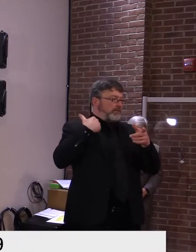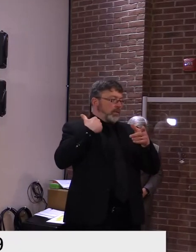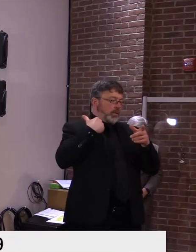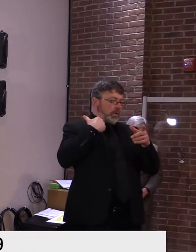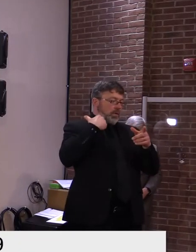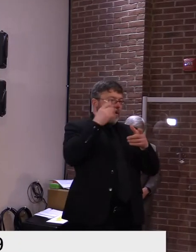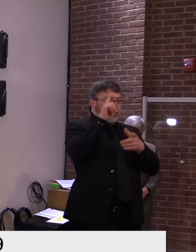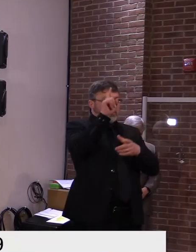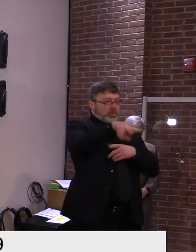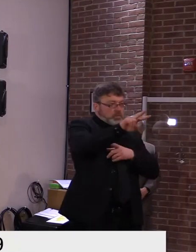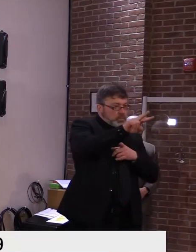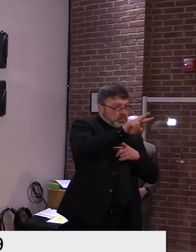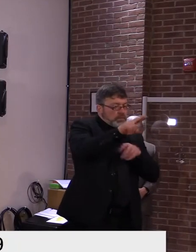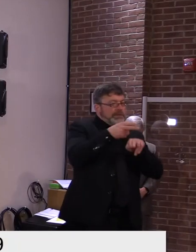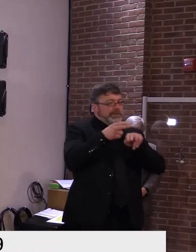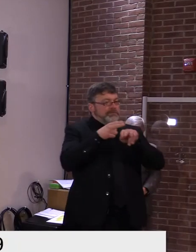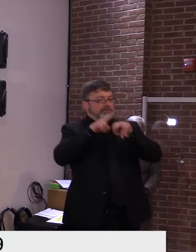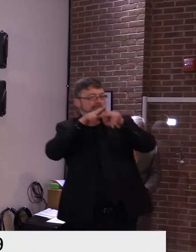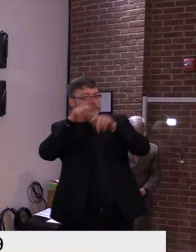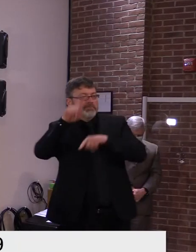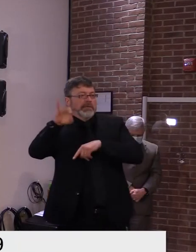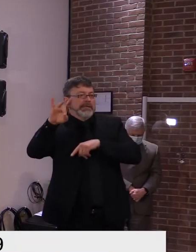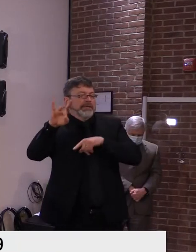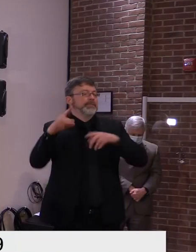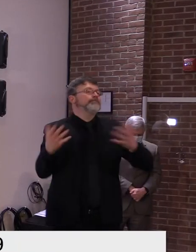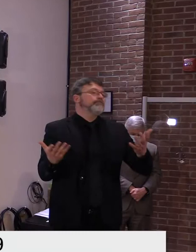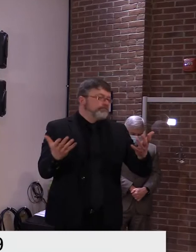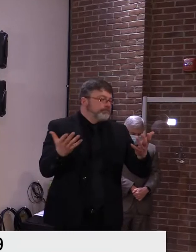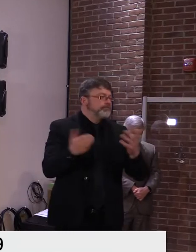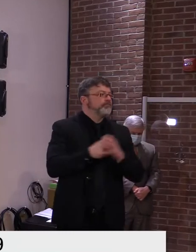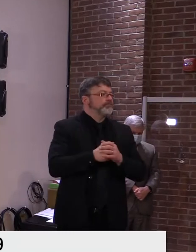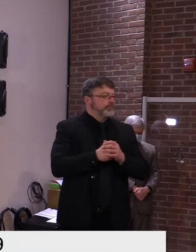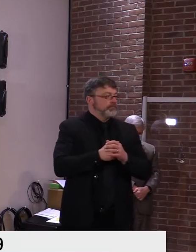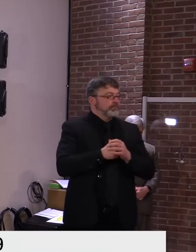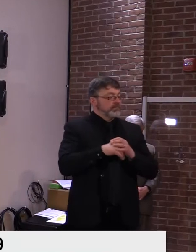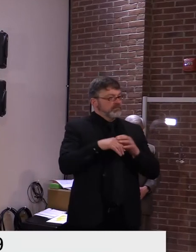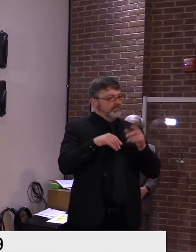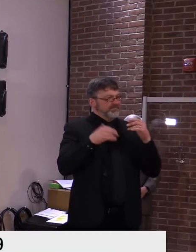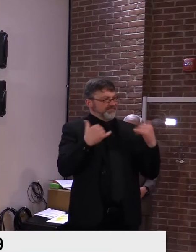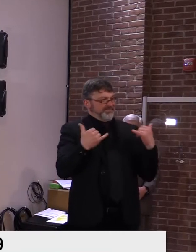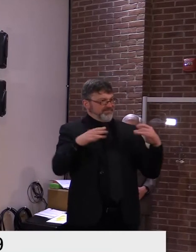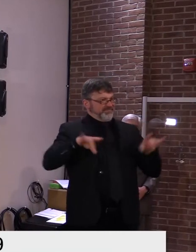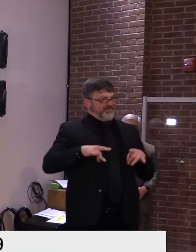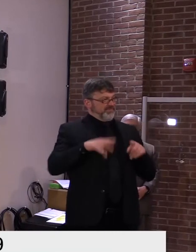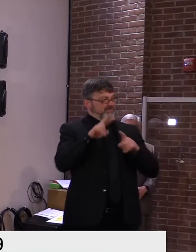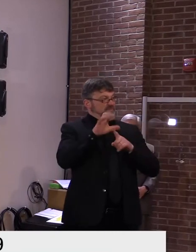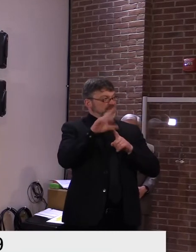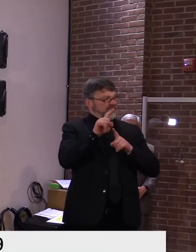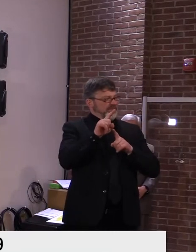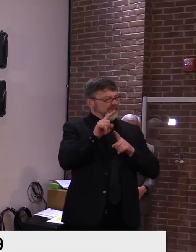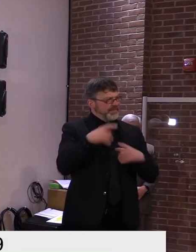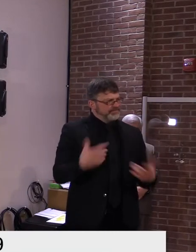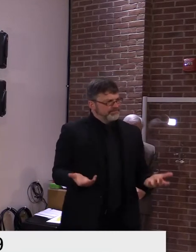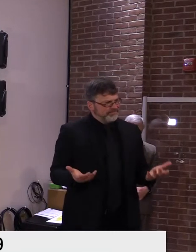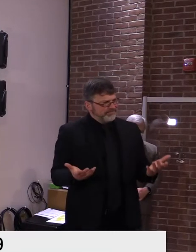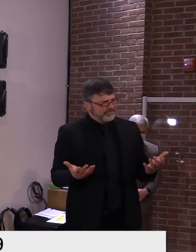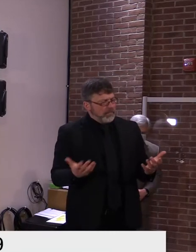This is a concerning number of new cases and should not be dismissed, but it is also not the entire